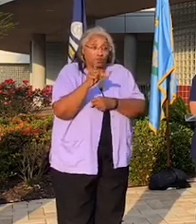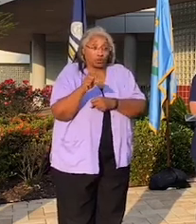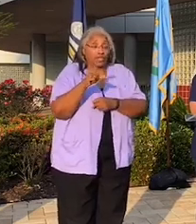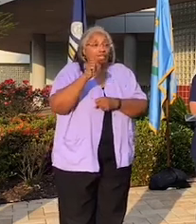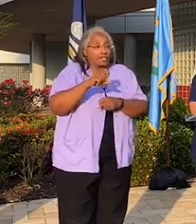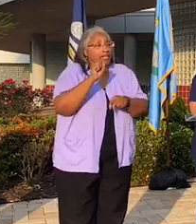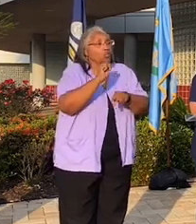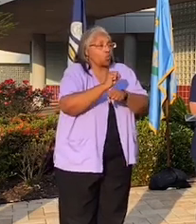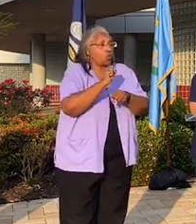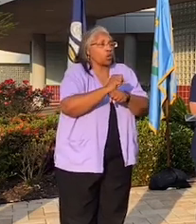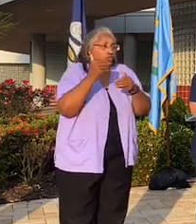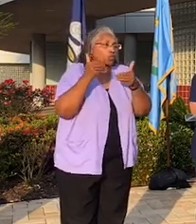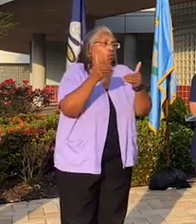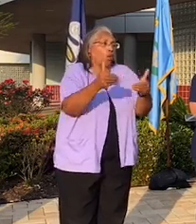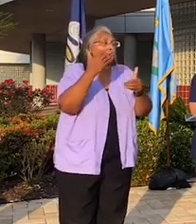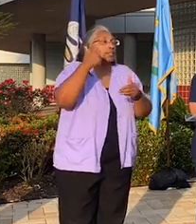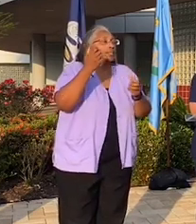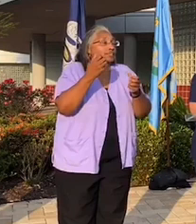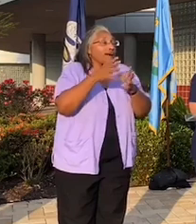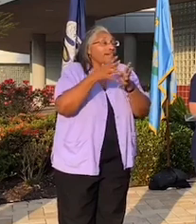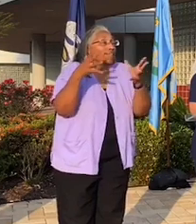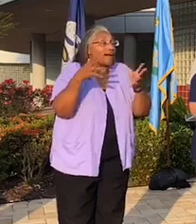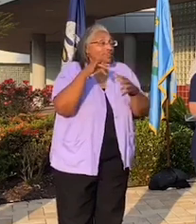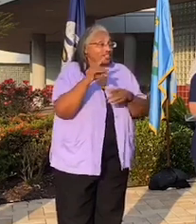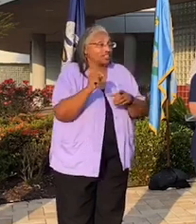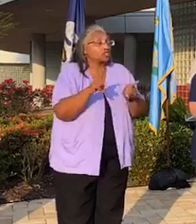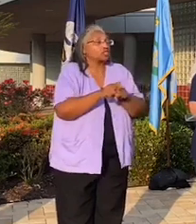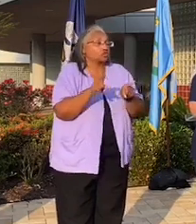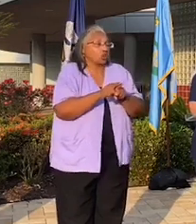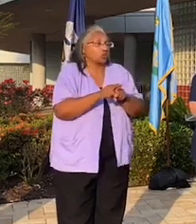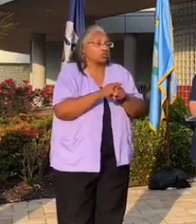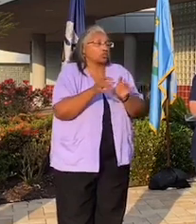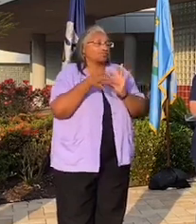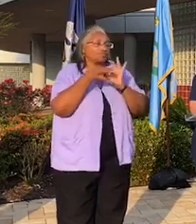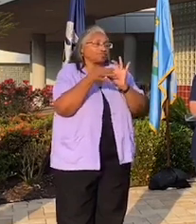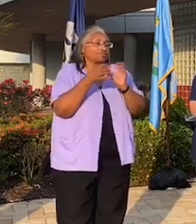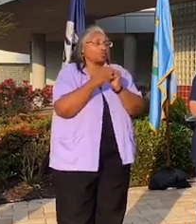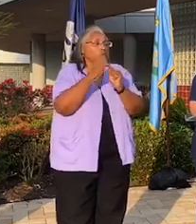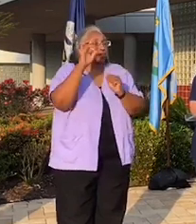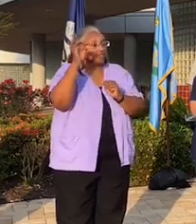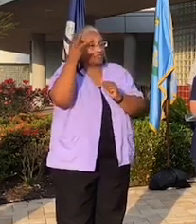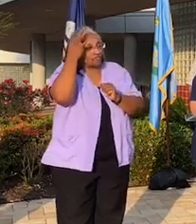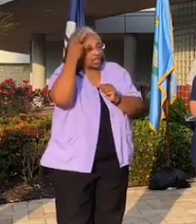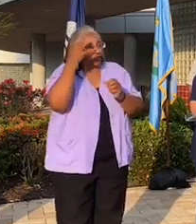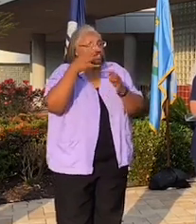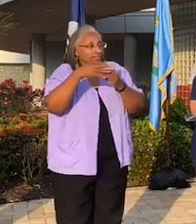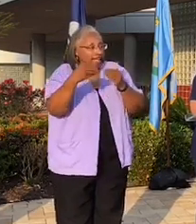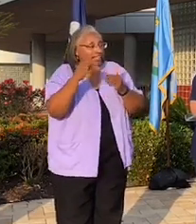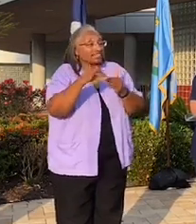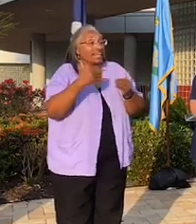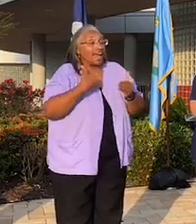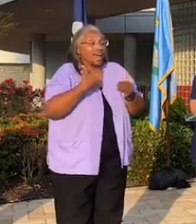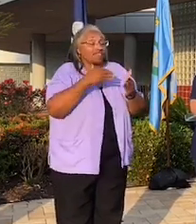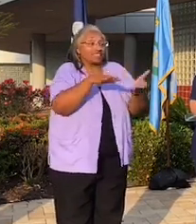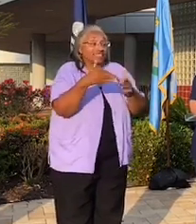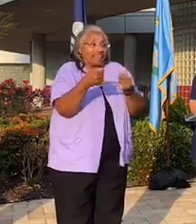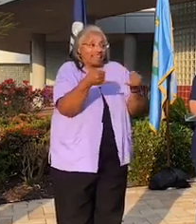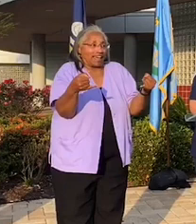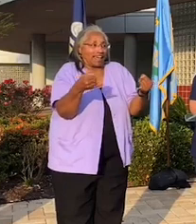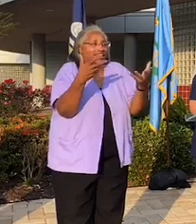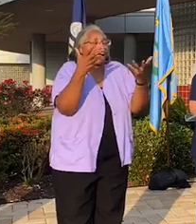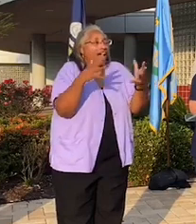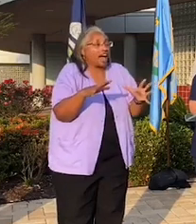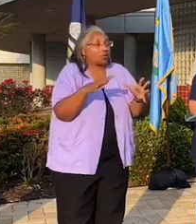move forward, because a lot of it is also tied to federal dollars that are on deadline. And I don't want to get